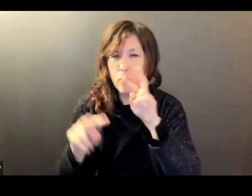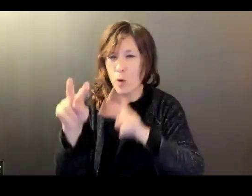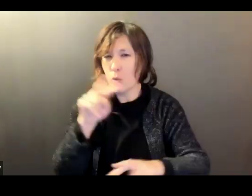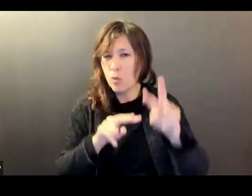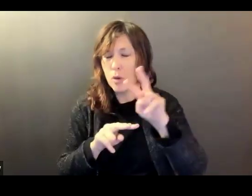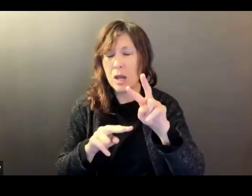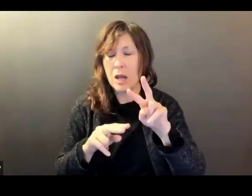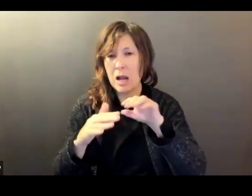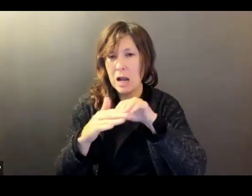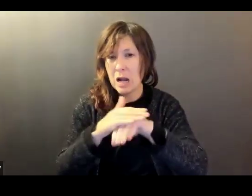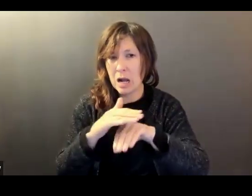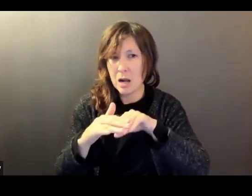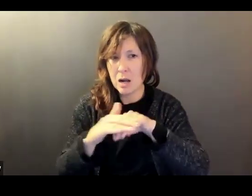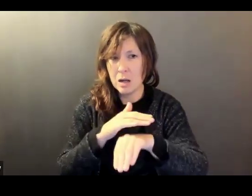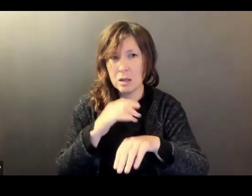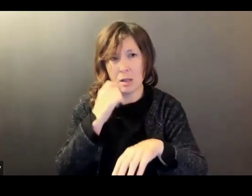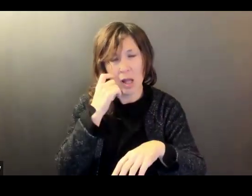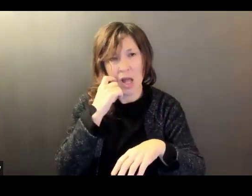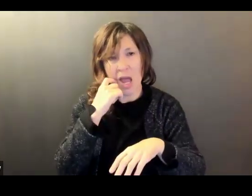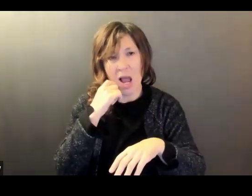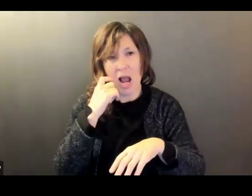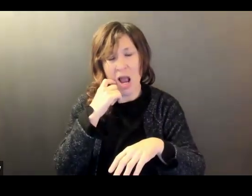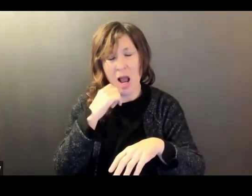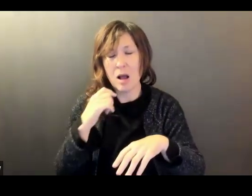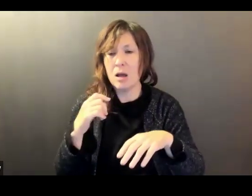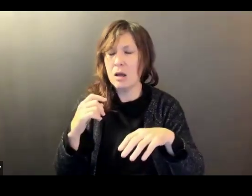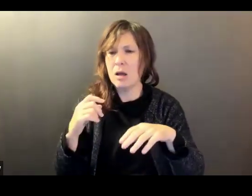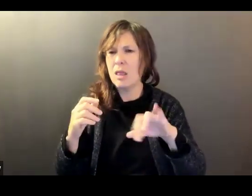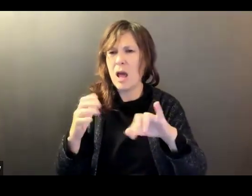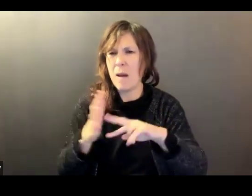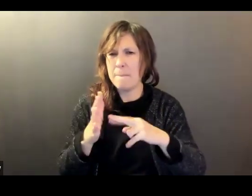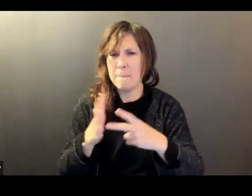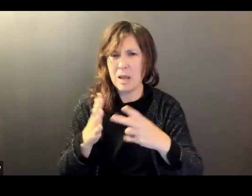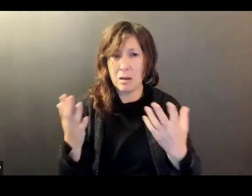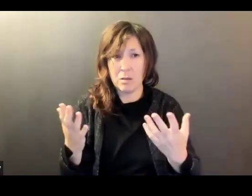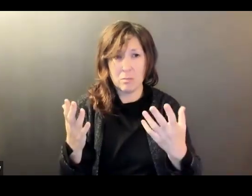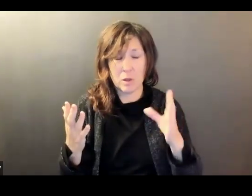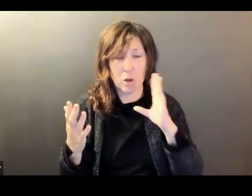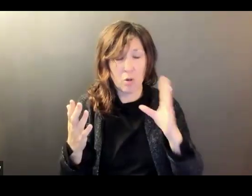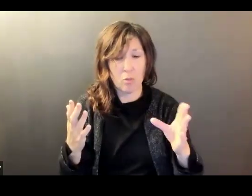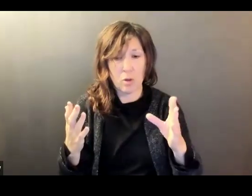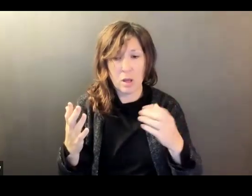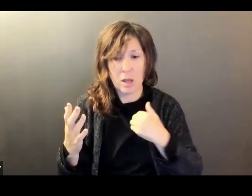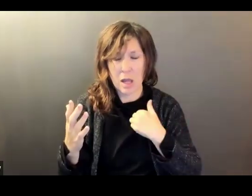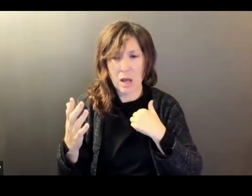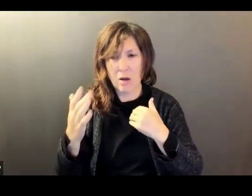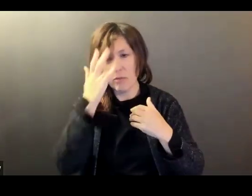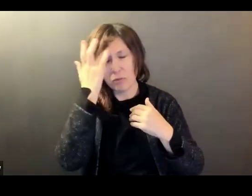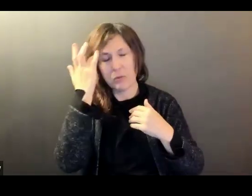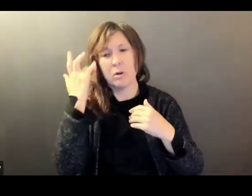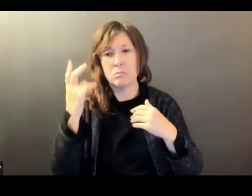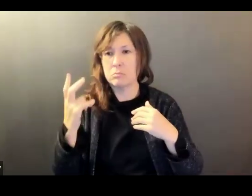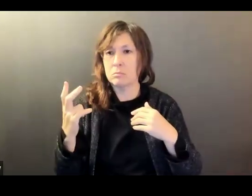means? Does it mean an increase in score from one administration to the other, or does it mean that you actually need to move to a